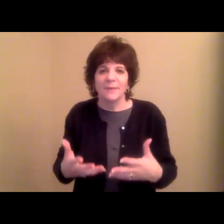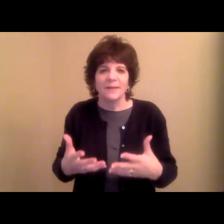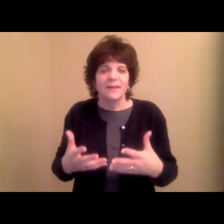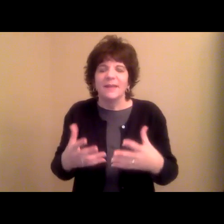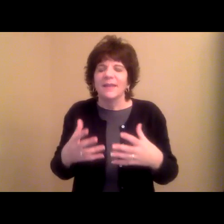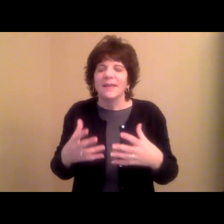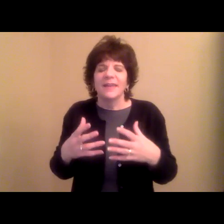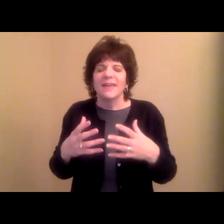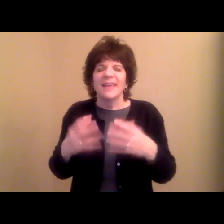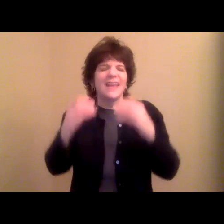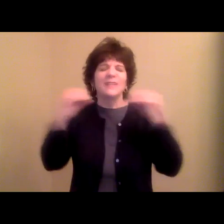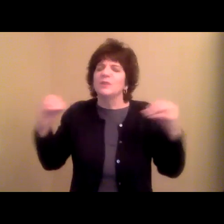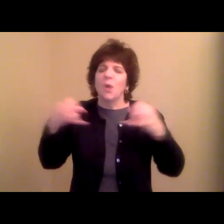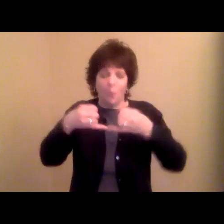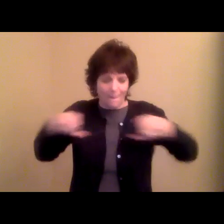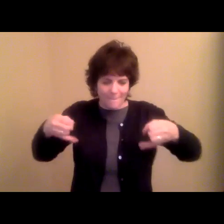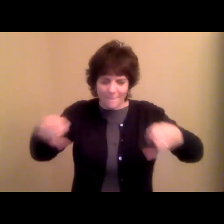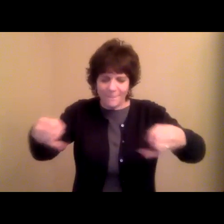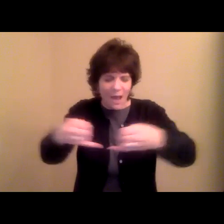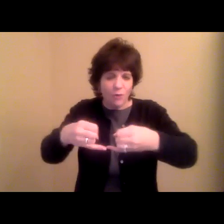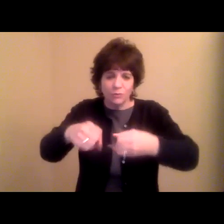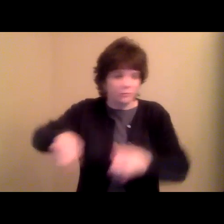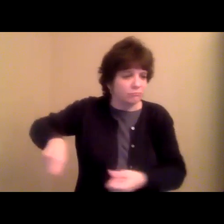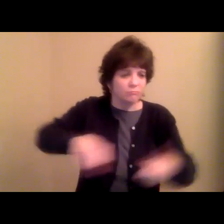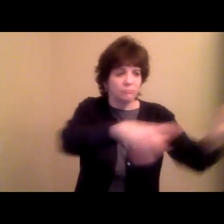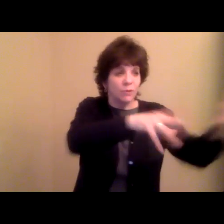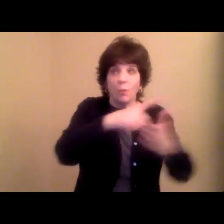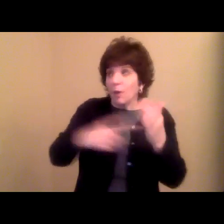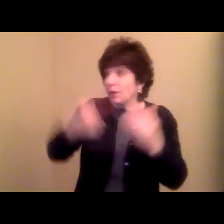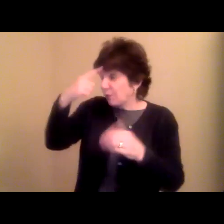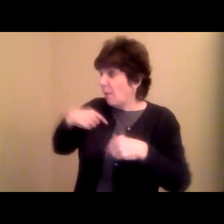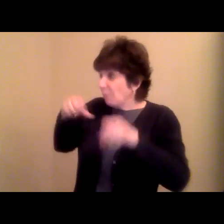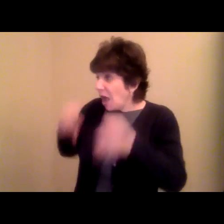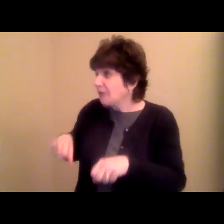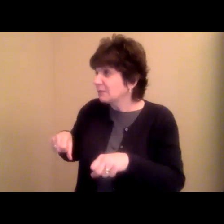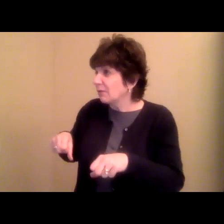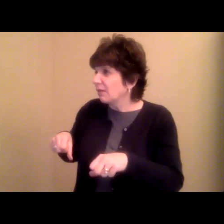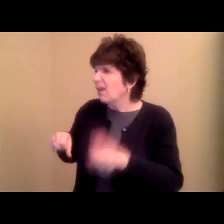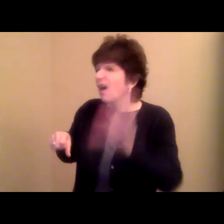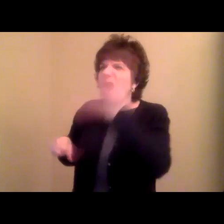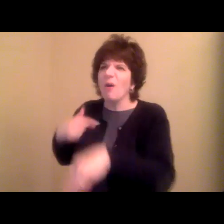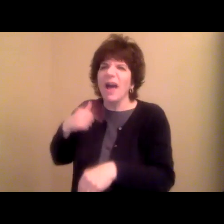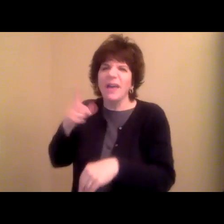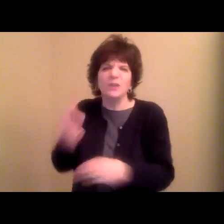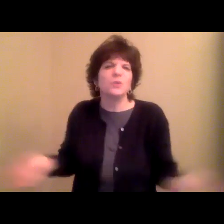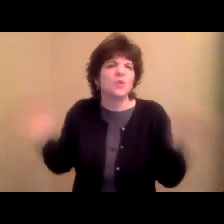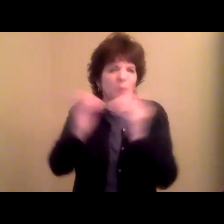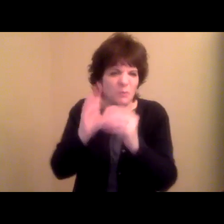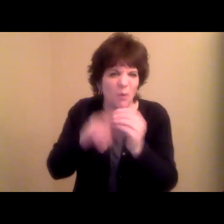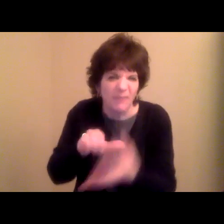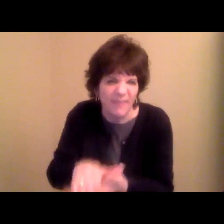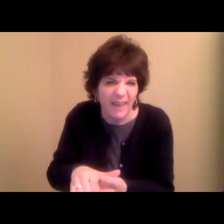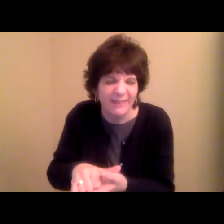beyond boundaries in a sense. So what you thought you could do, now you can do even more. You didn't realize it.